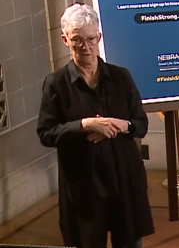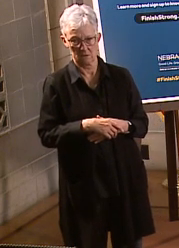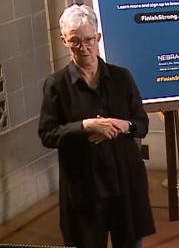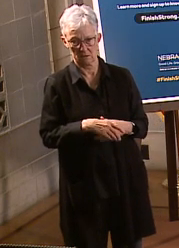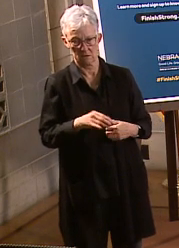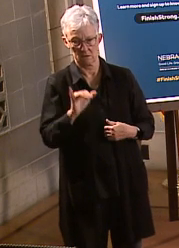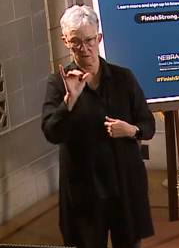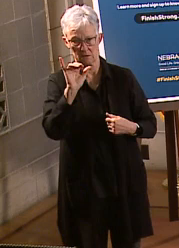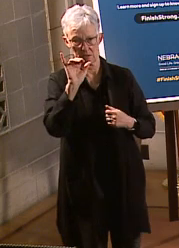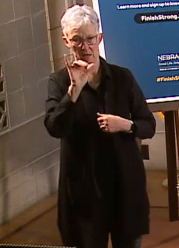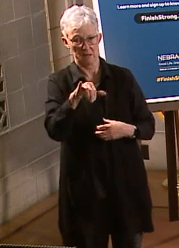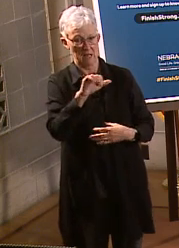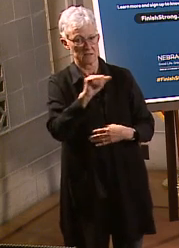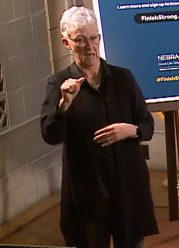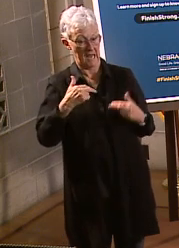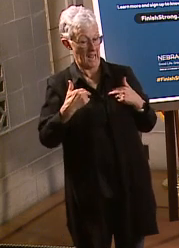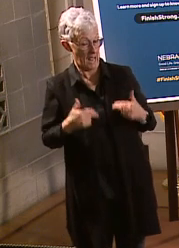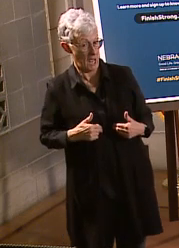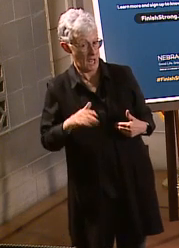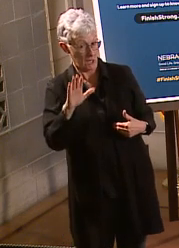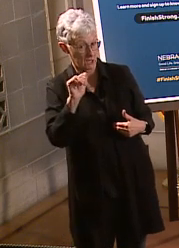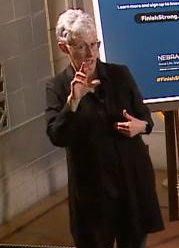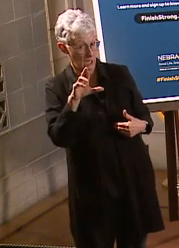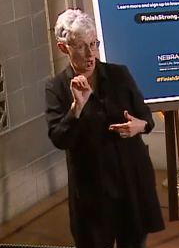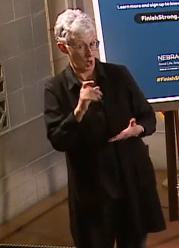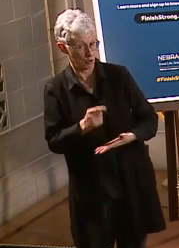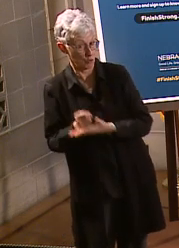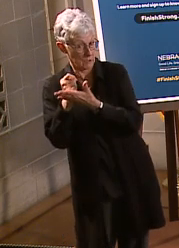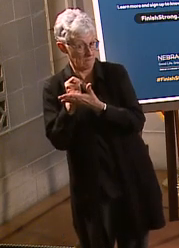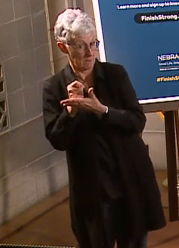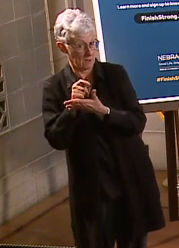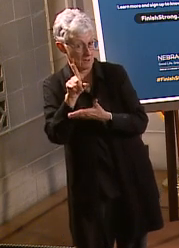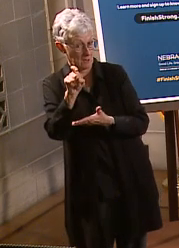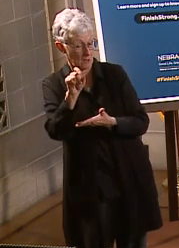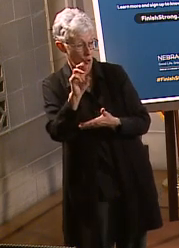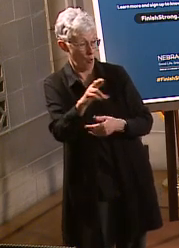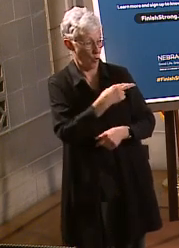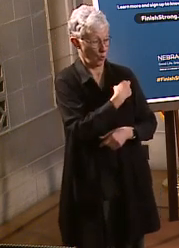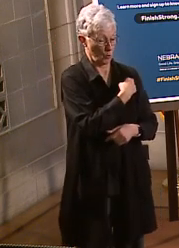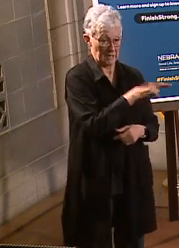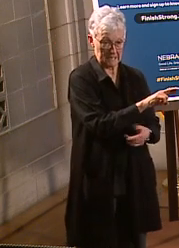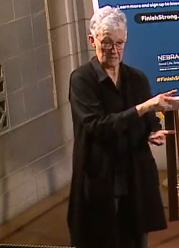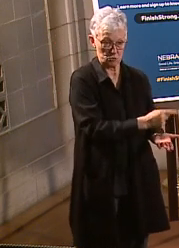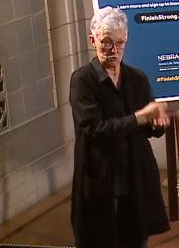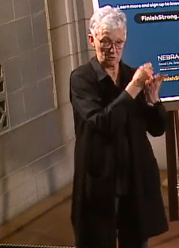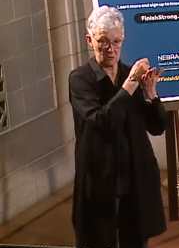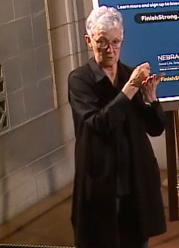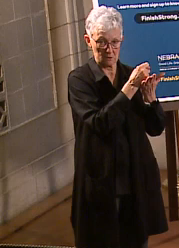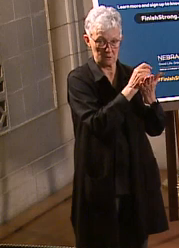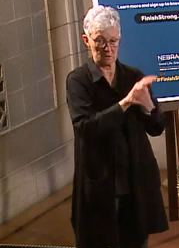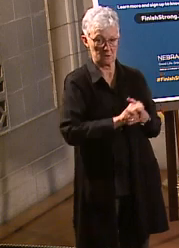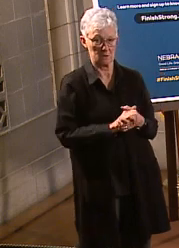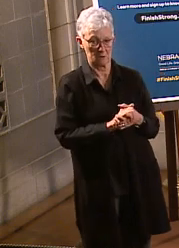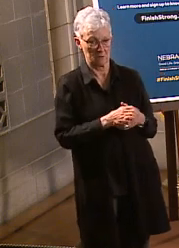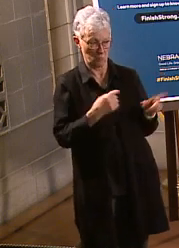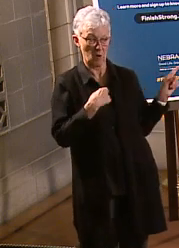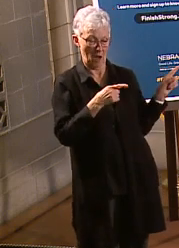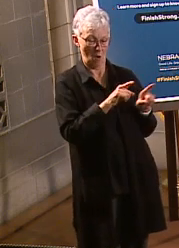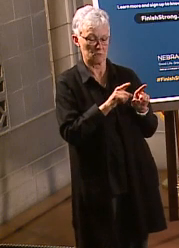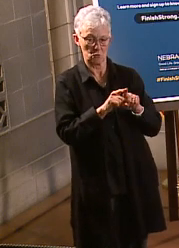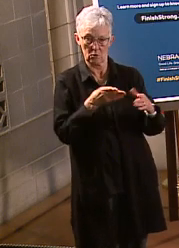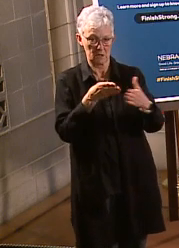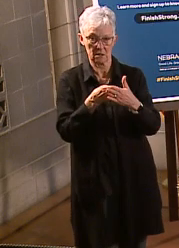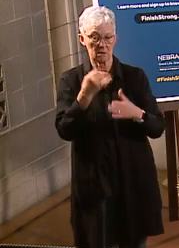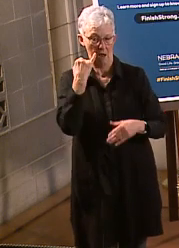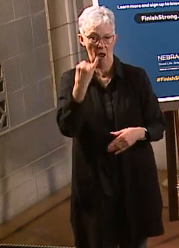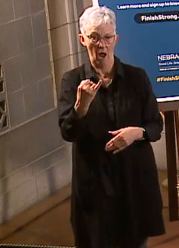they religious treatments? Well, again, I'm also concerned if you're going to be trying to infringe upon religious freedoms as well.